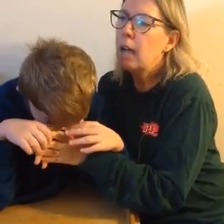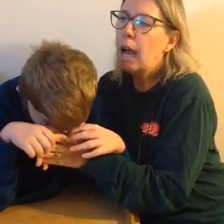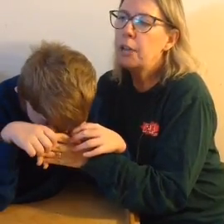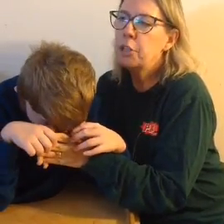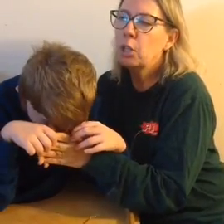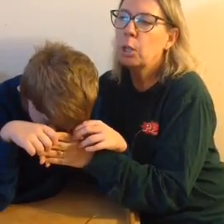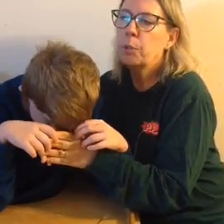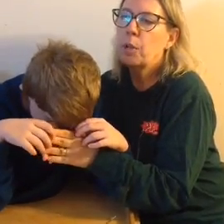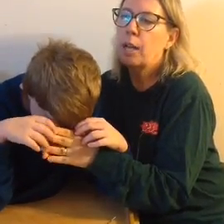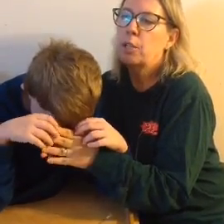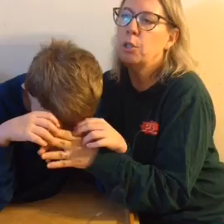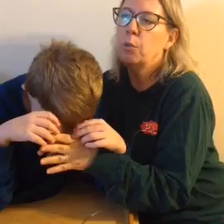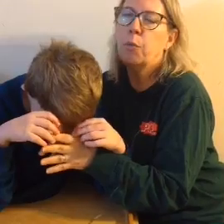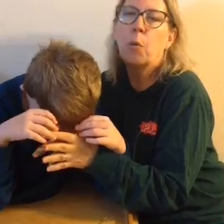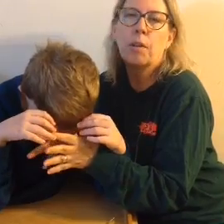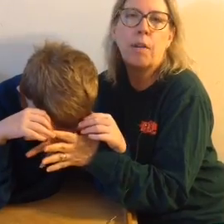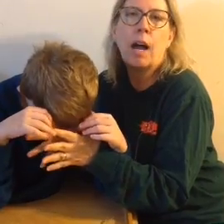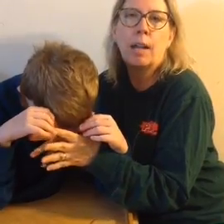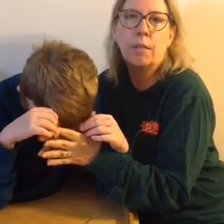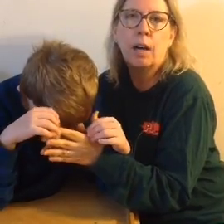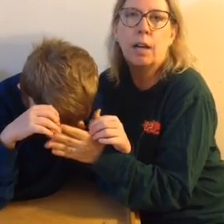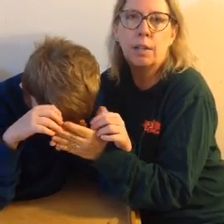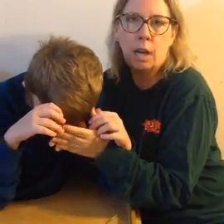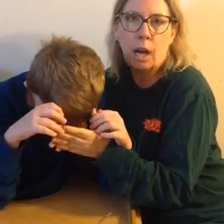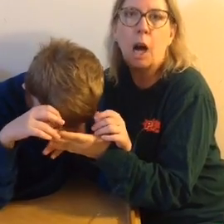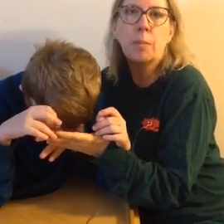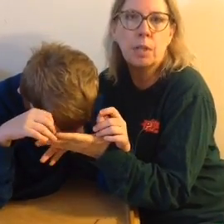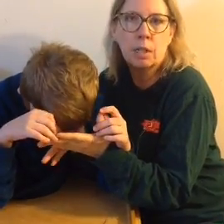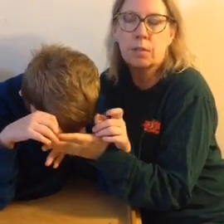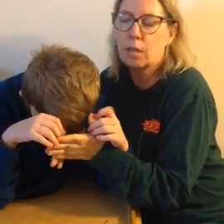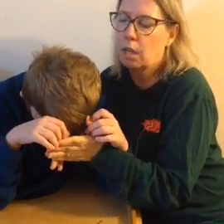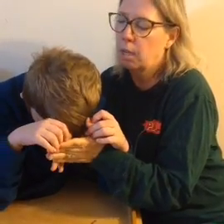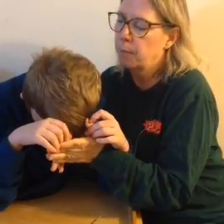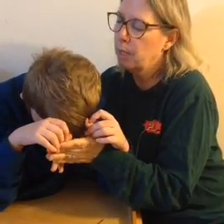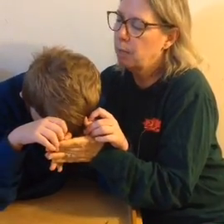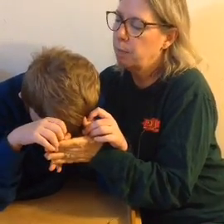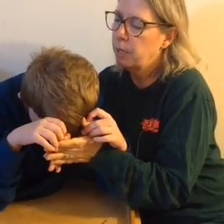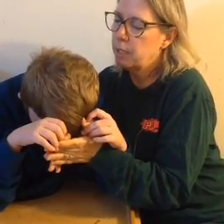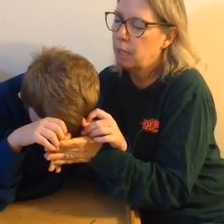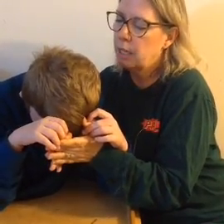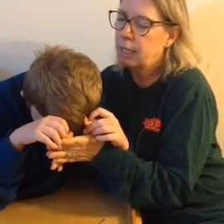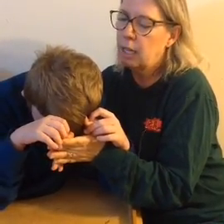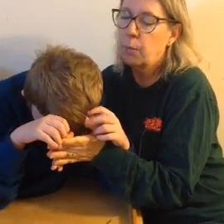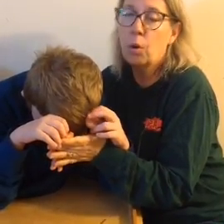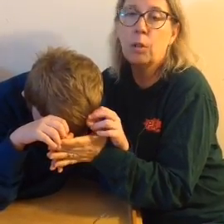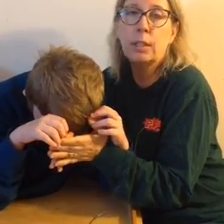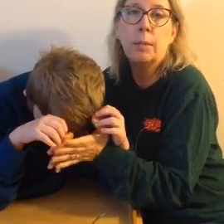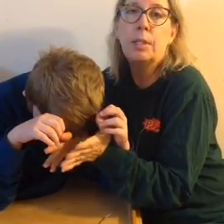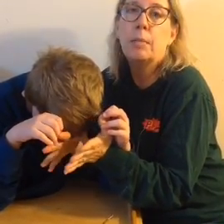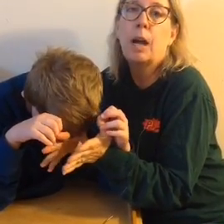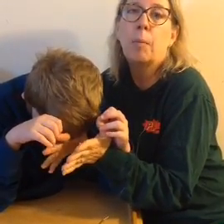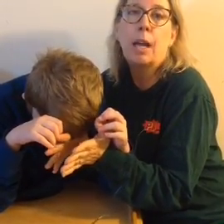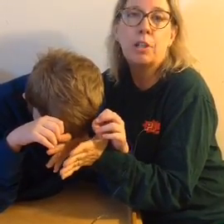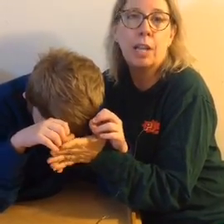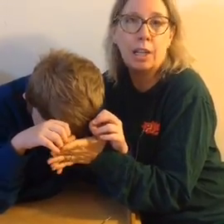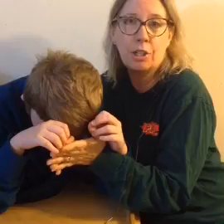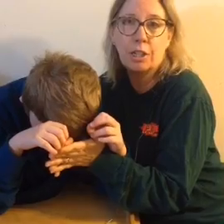I generally would try to do 4 to 5 objects. But again, we're only limited by our imagination.